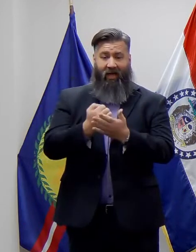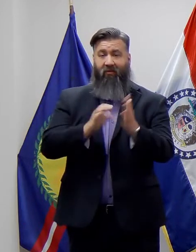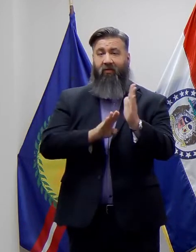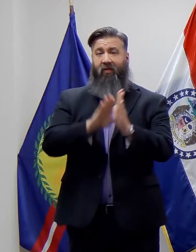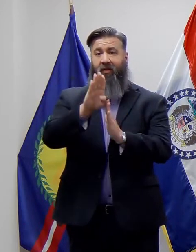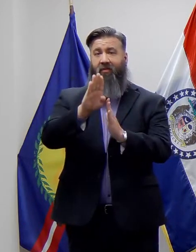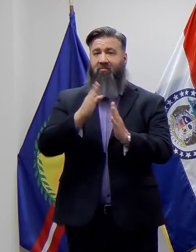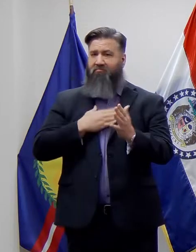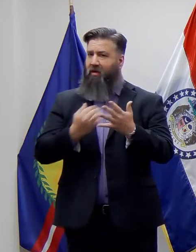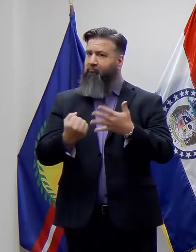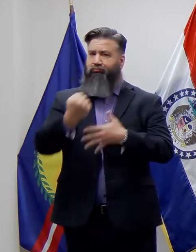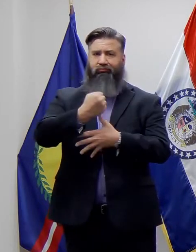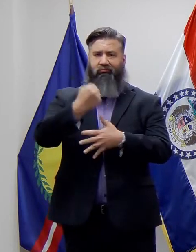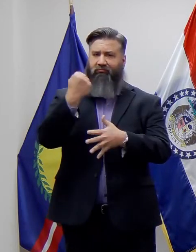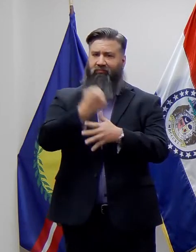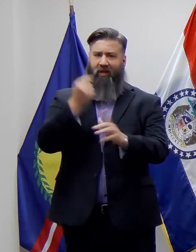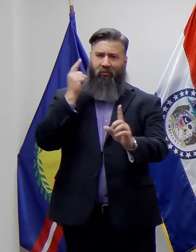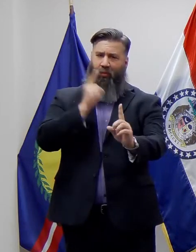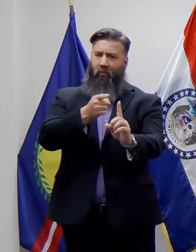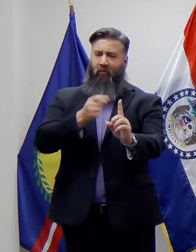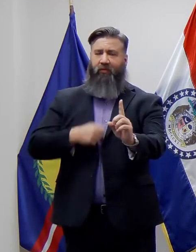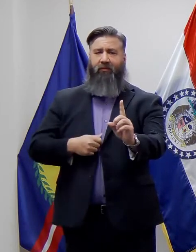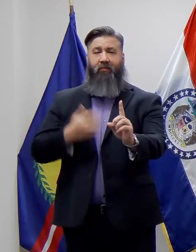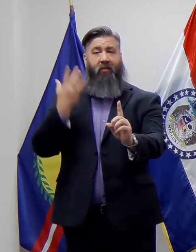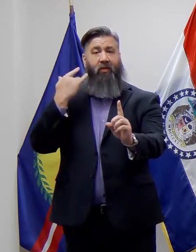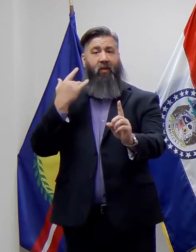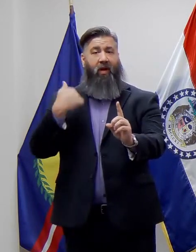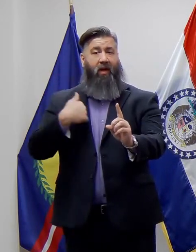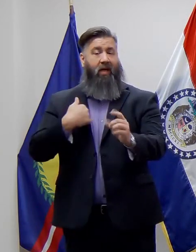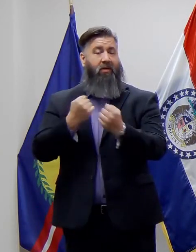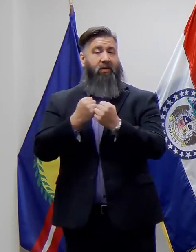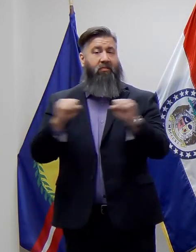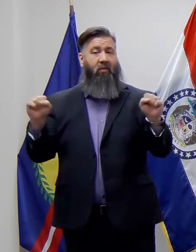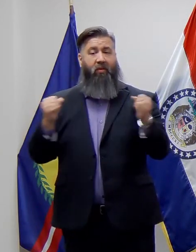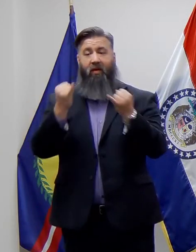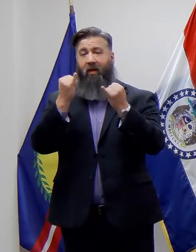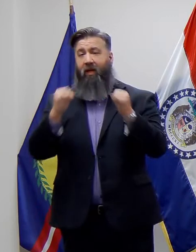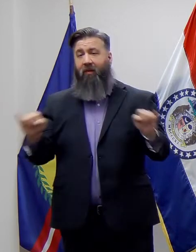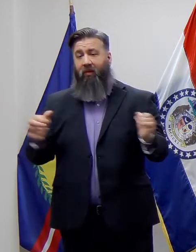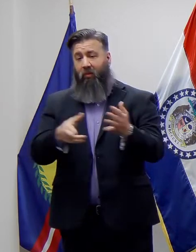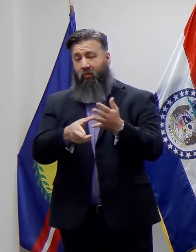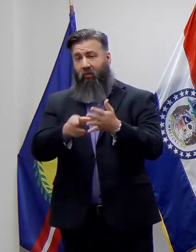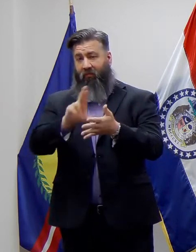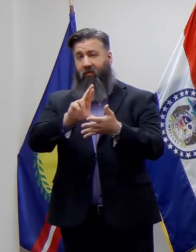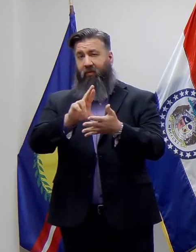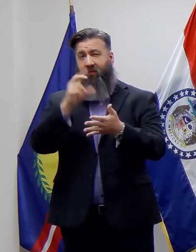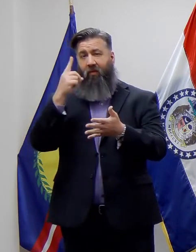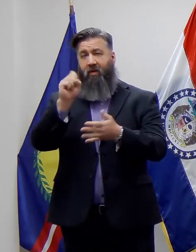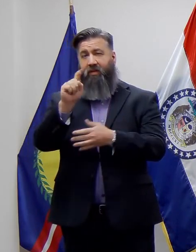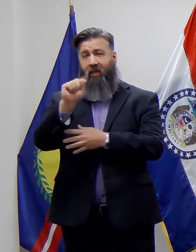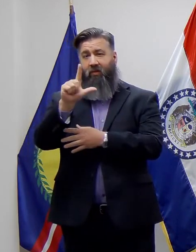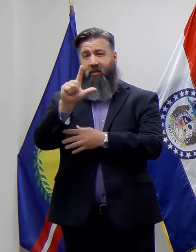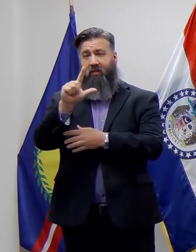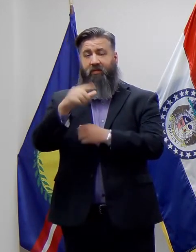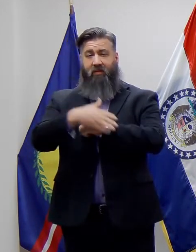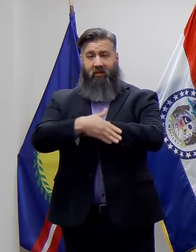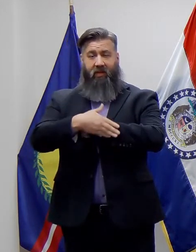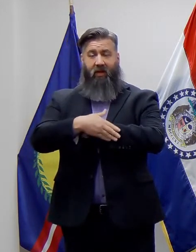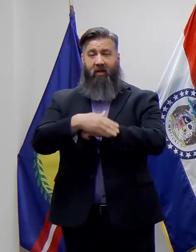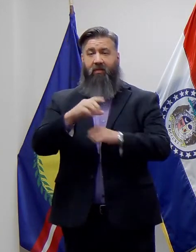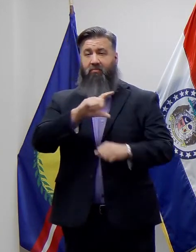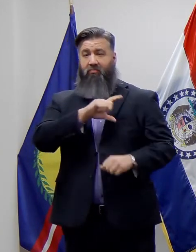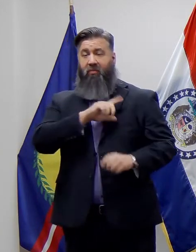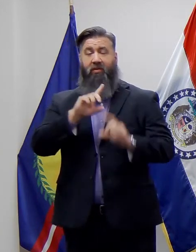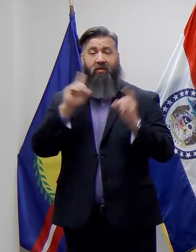my top priorities. And that's why I supported an independent review of the St. Louis County Police Department. And out of